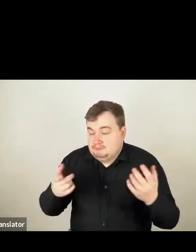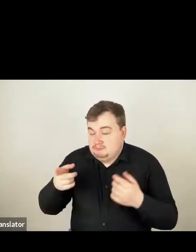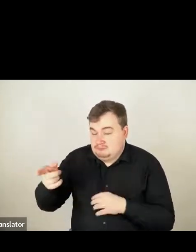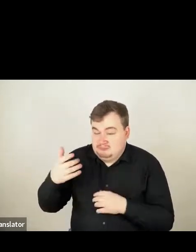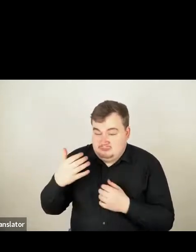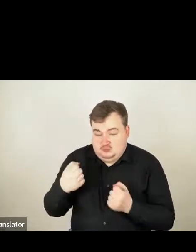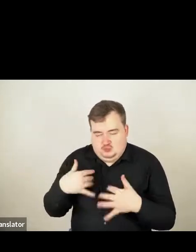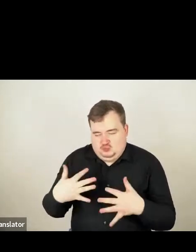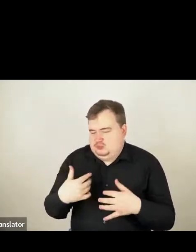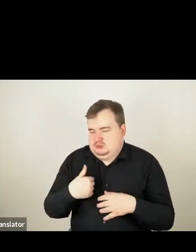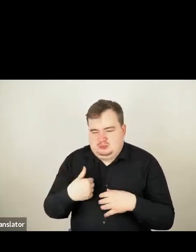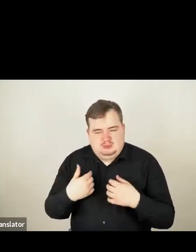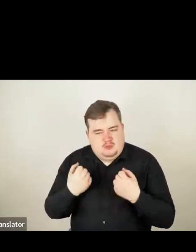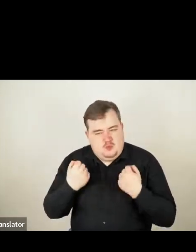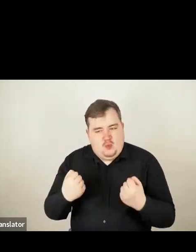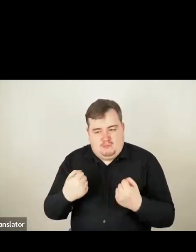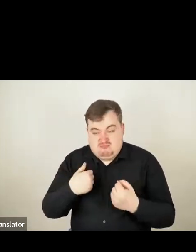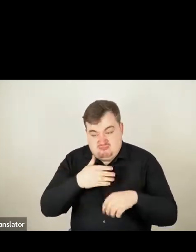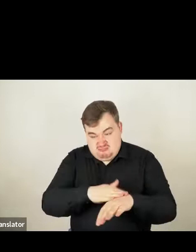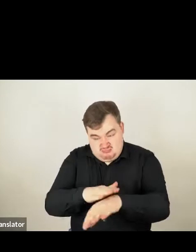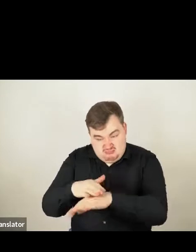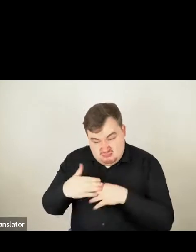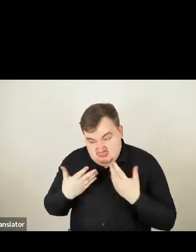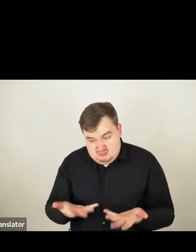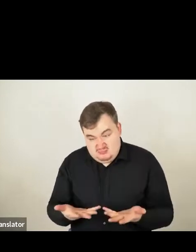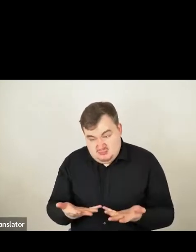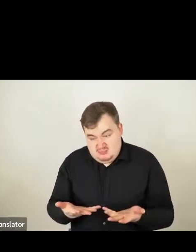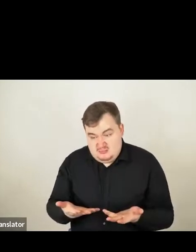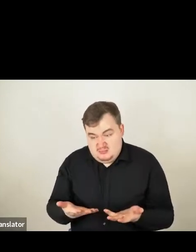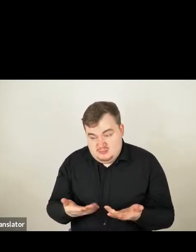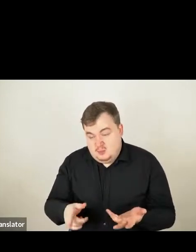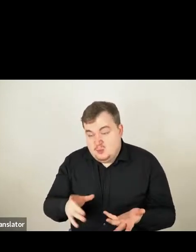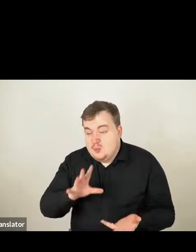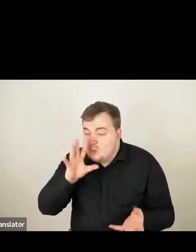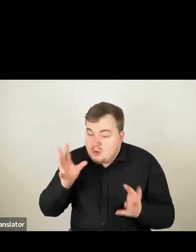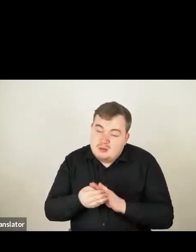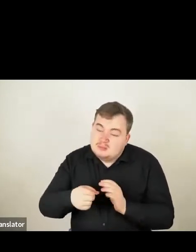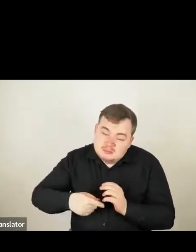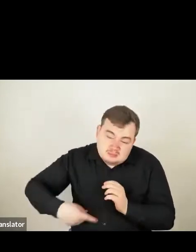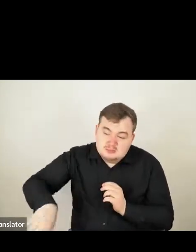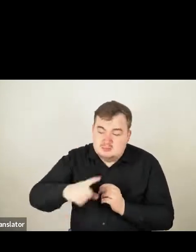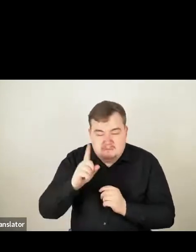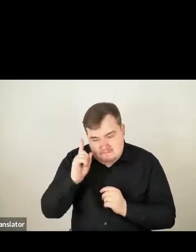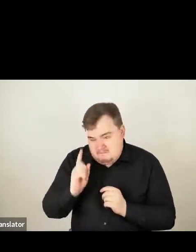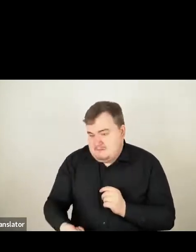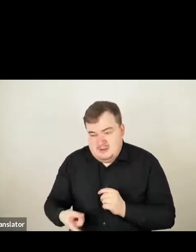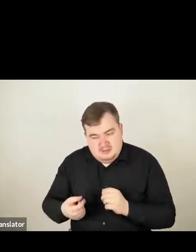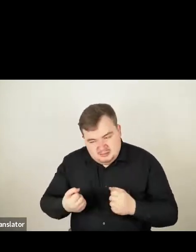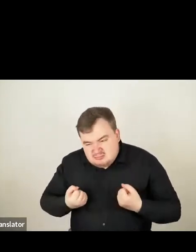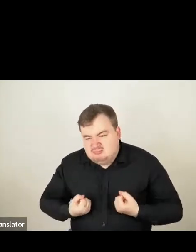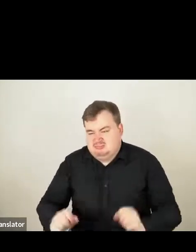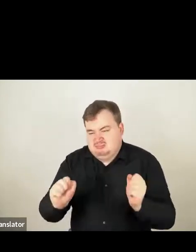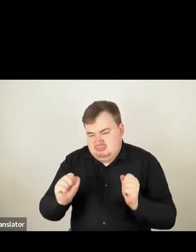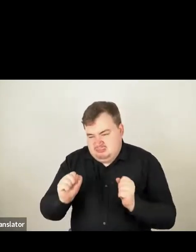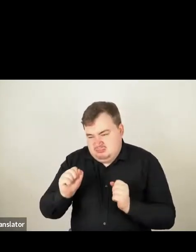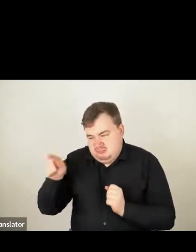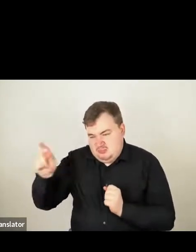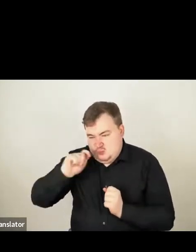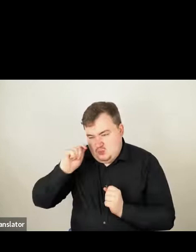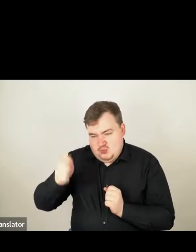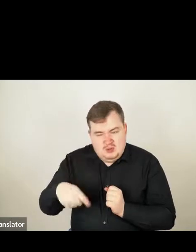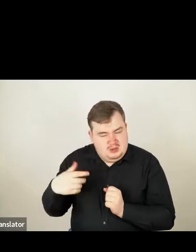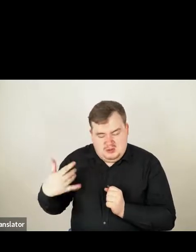want to tell you that all of us need to do something and be active in this process. Since even the